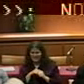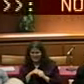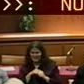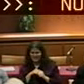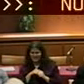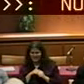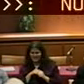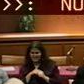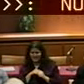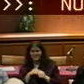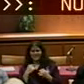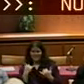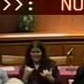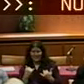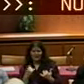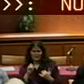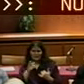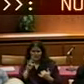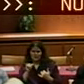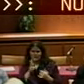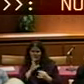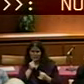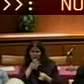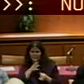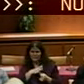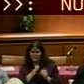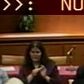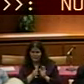This is Sherry. Can you hear me? Yes.